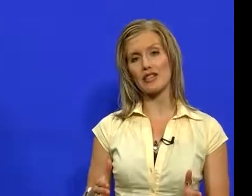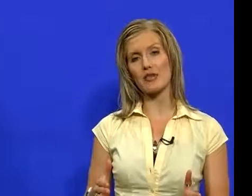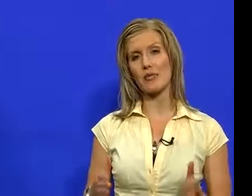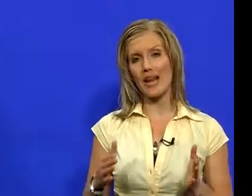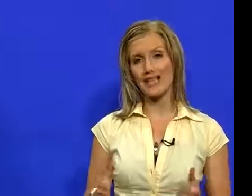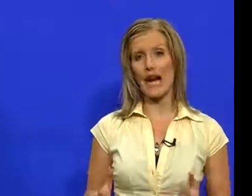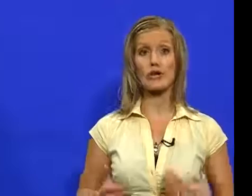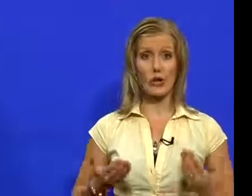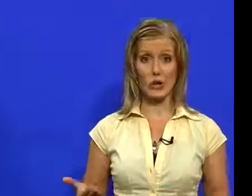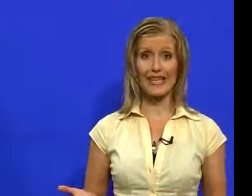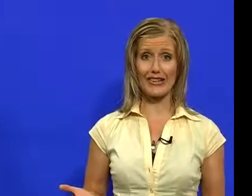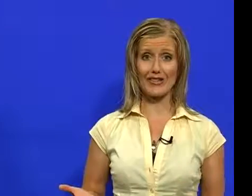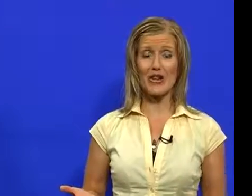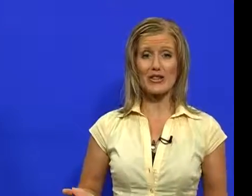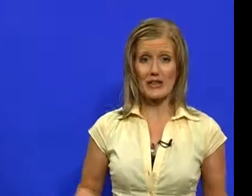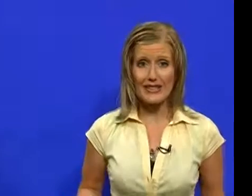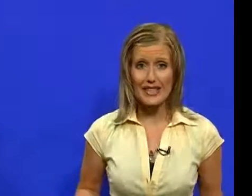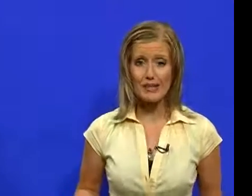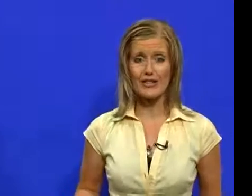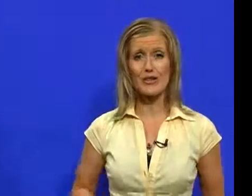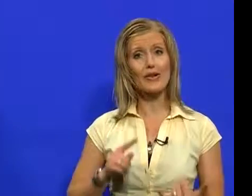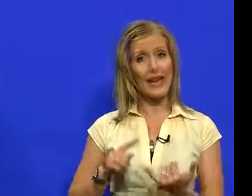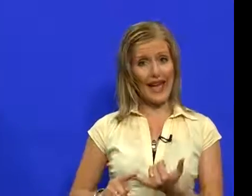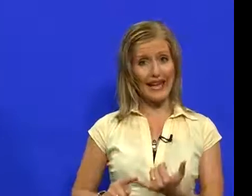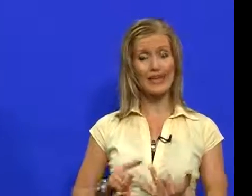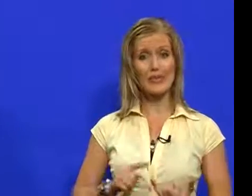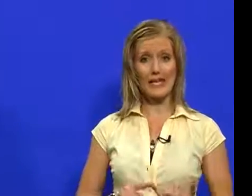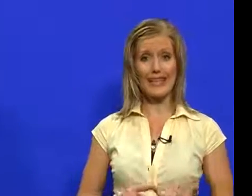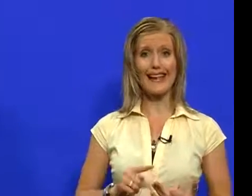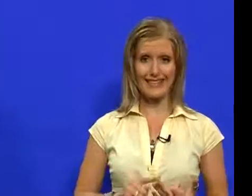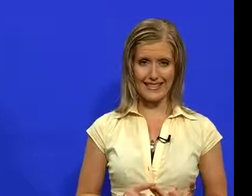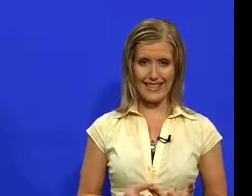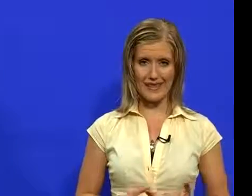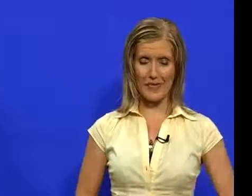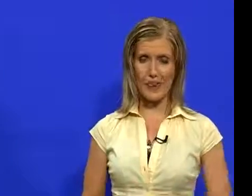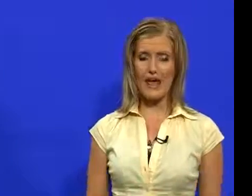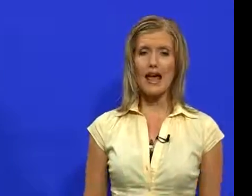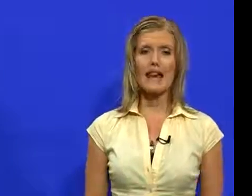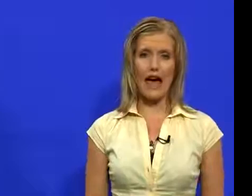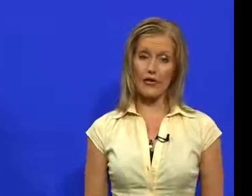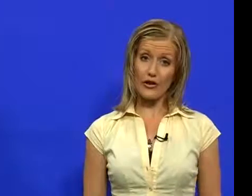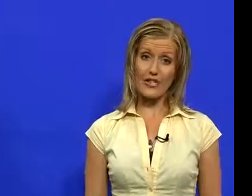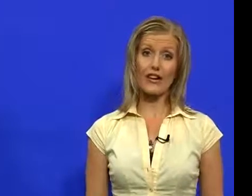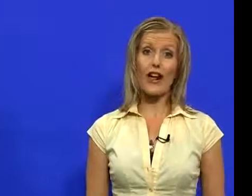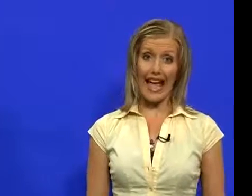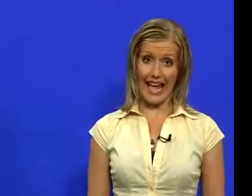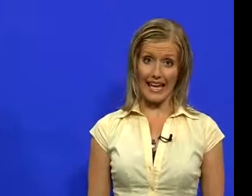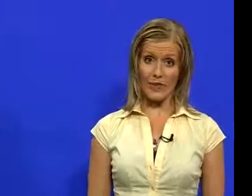we'll break it down into 3 letters. So in this clip, let's learn A, B, and C. Now, the first letter, A.